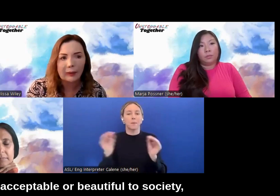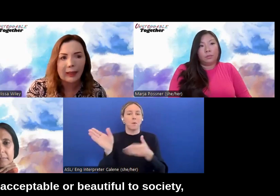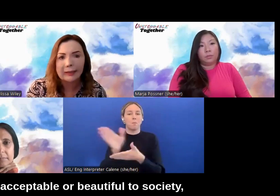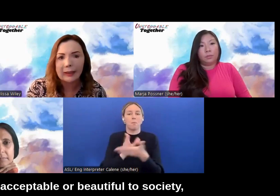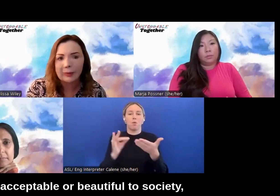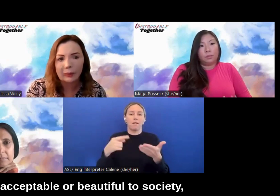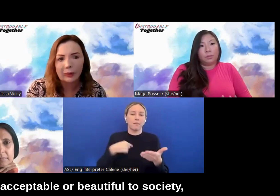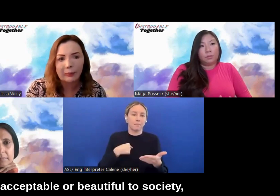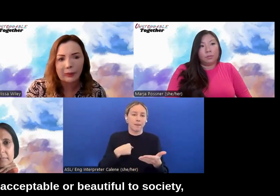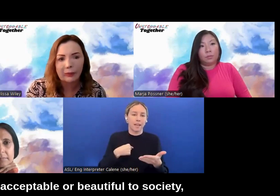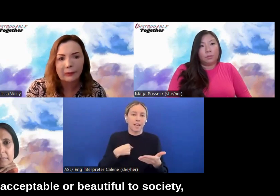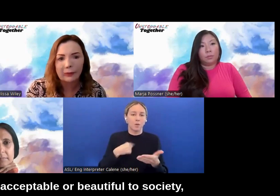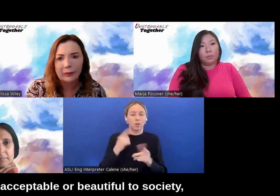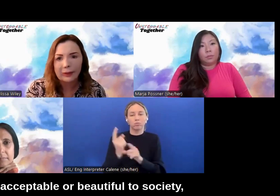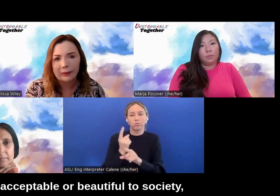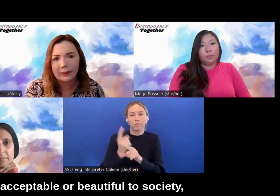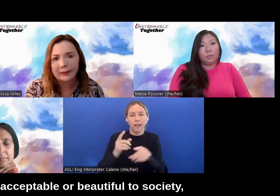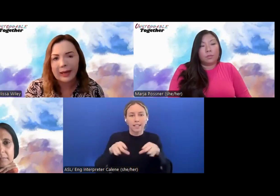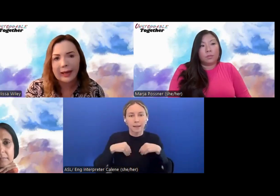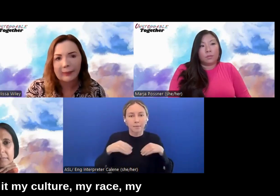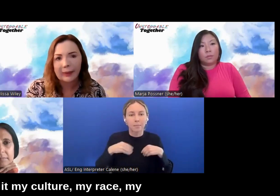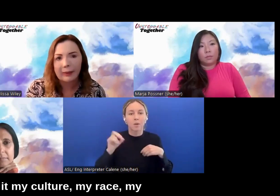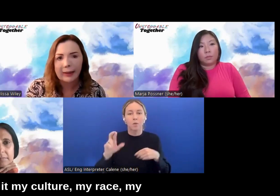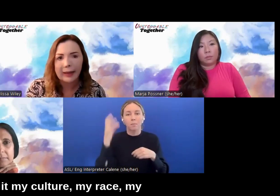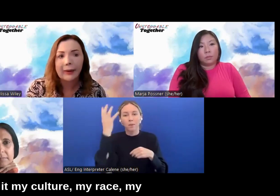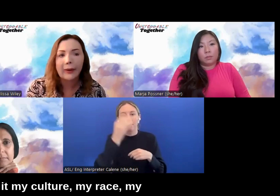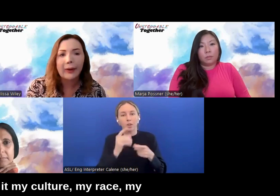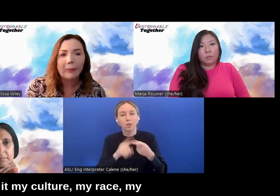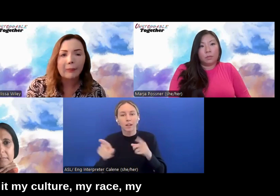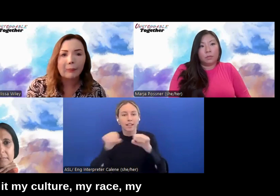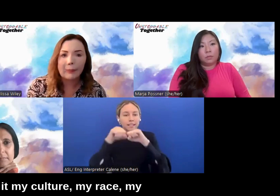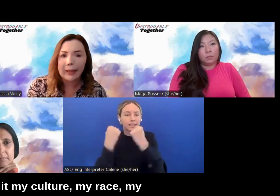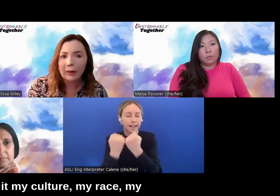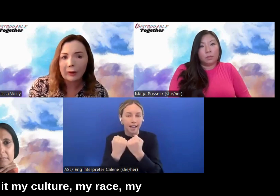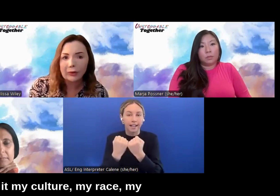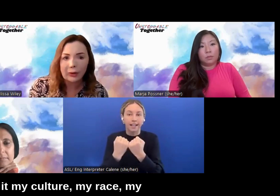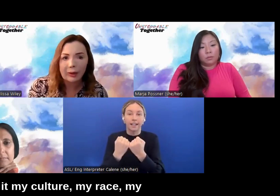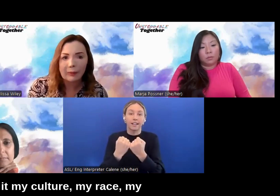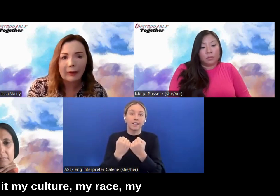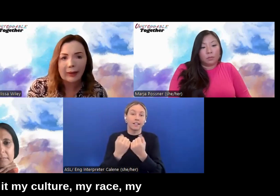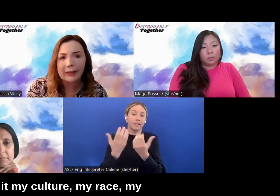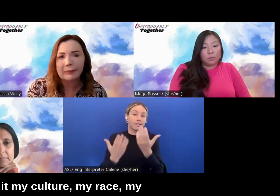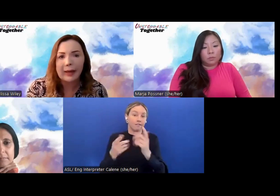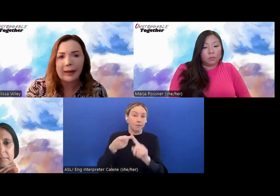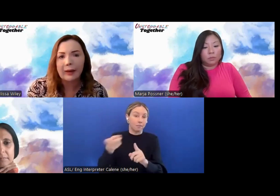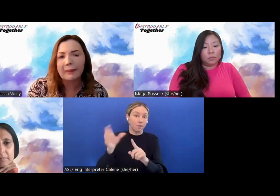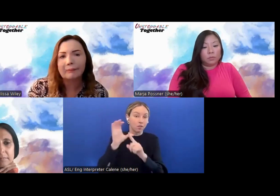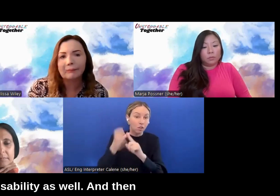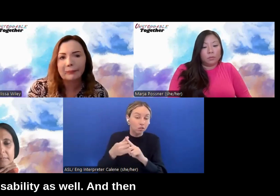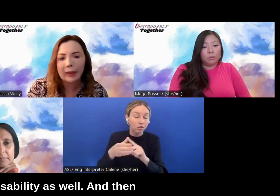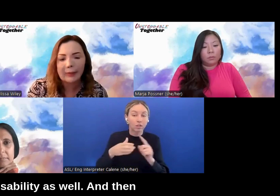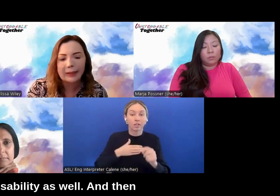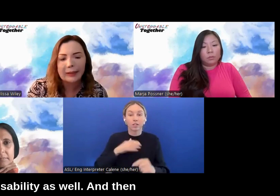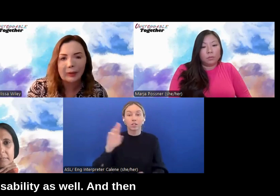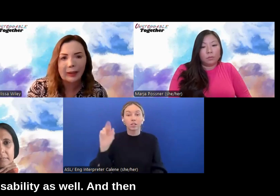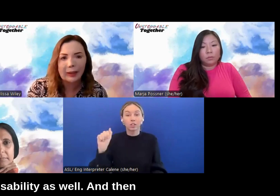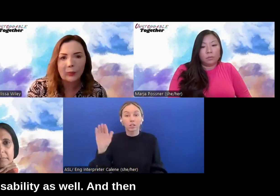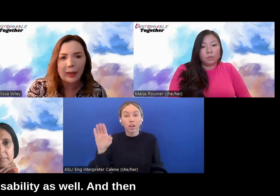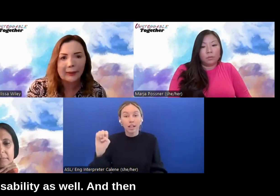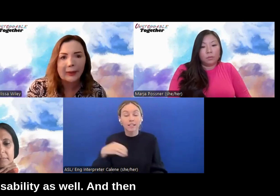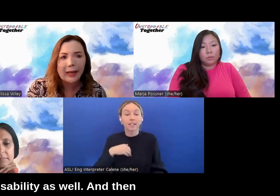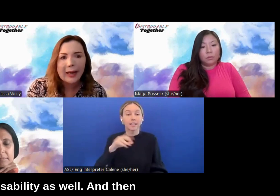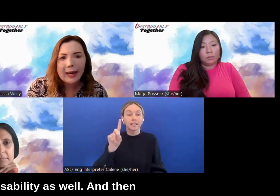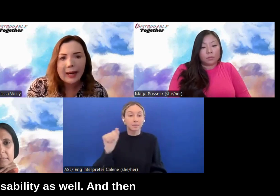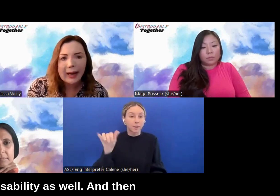was really acceptable or beautiful to the society, be it my culture, my race, my disability